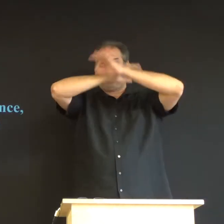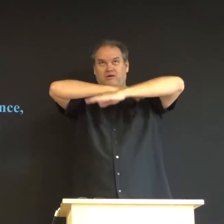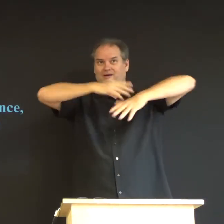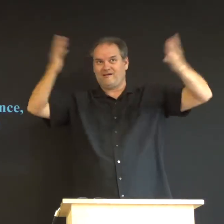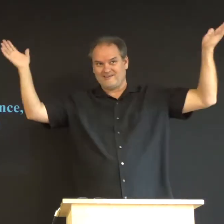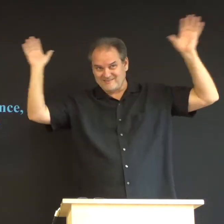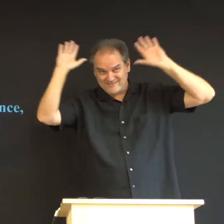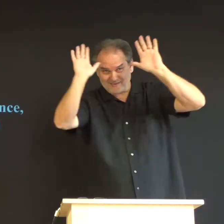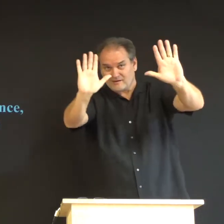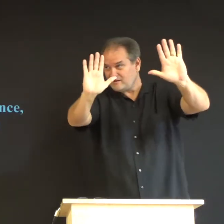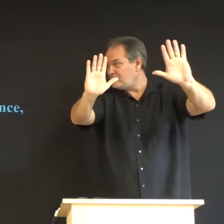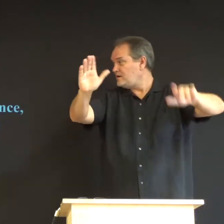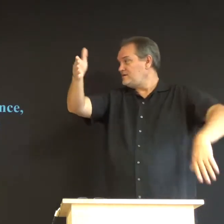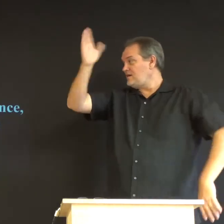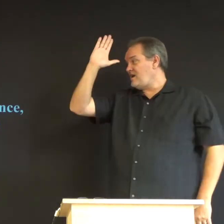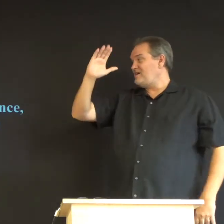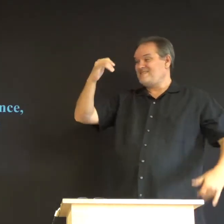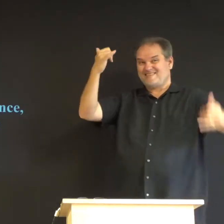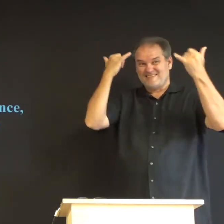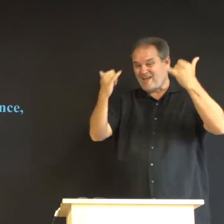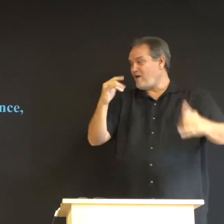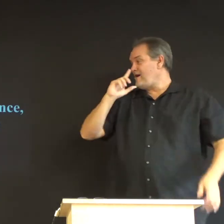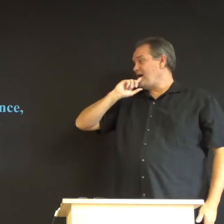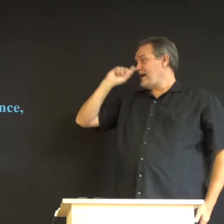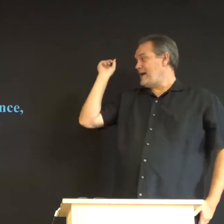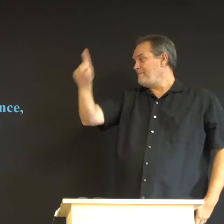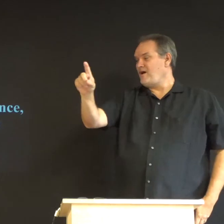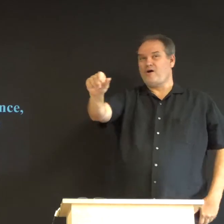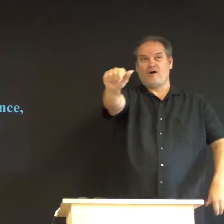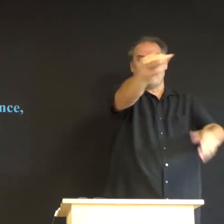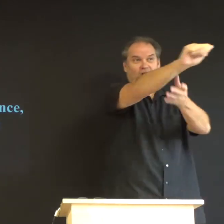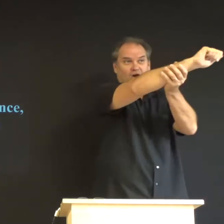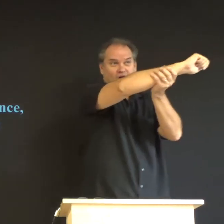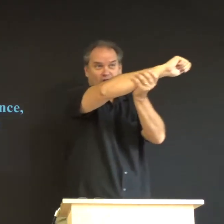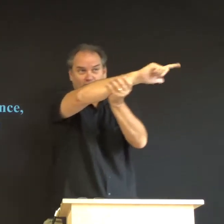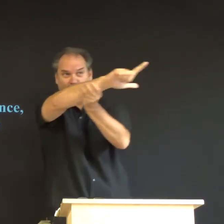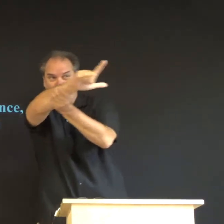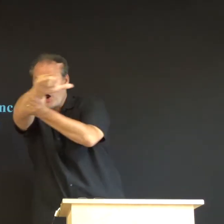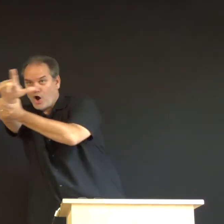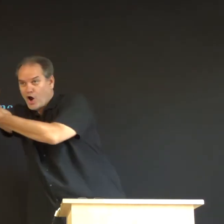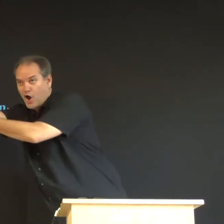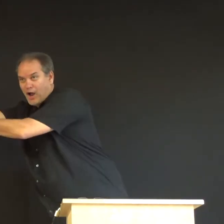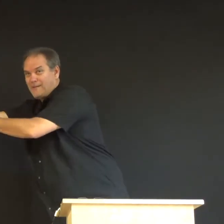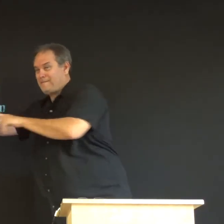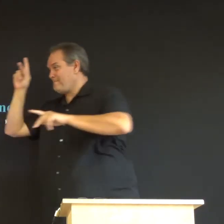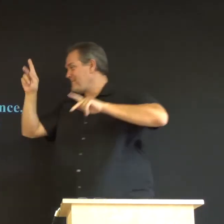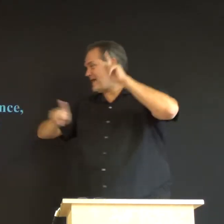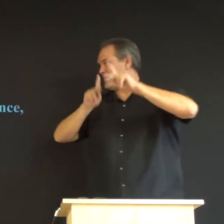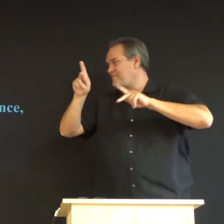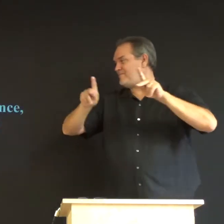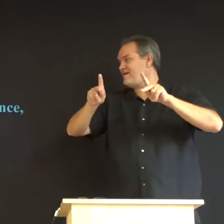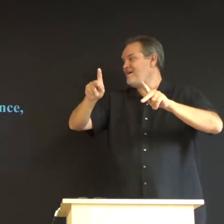Okay. Considering ignorance of people, God, come on. All people everywhere.